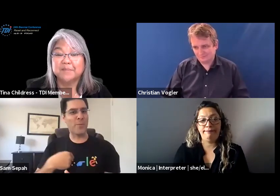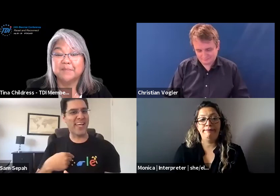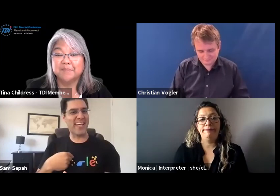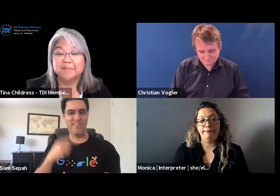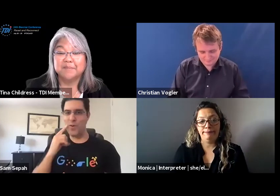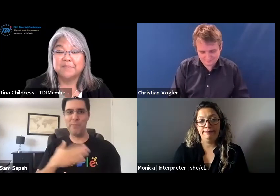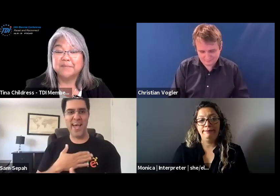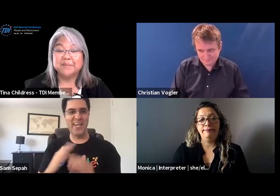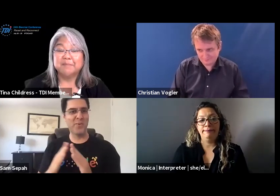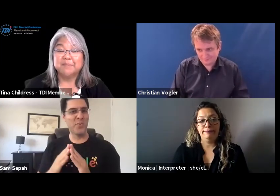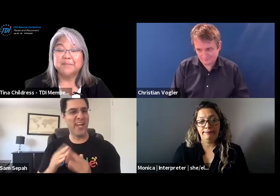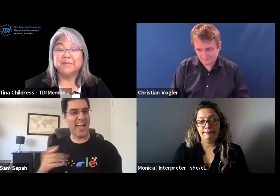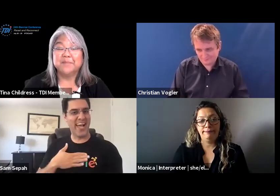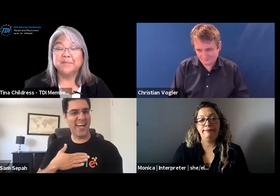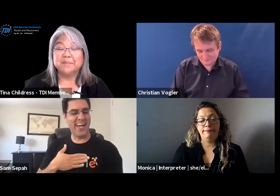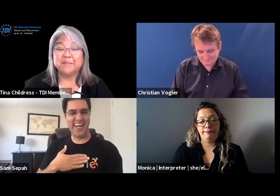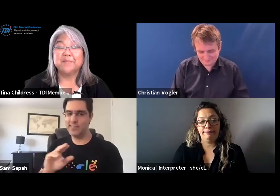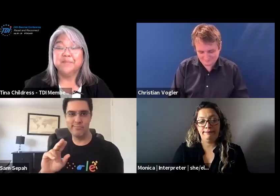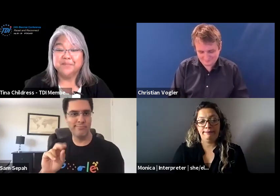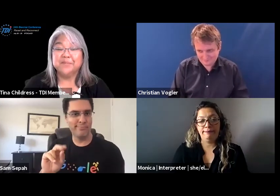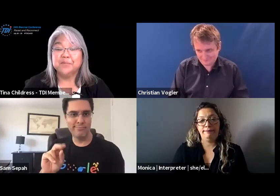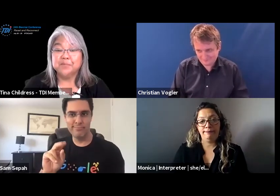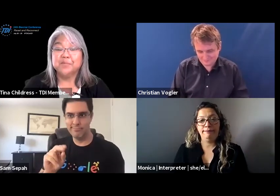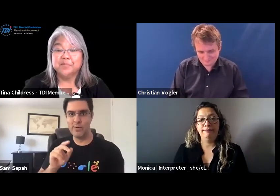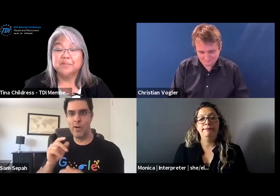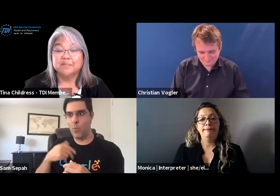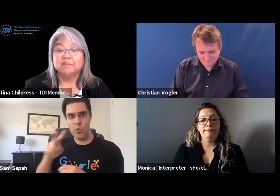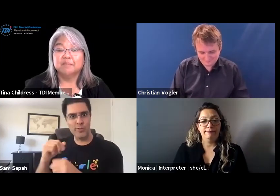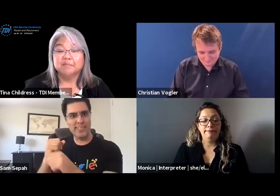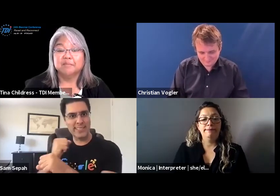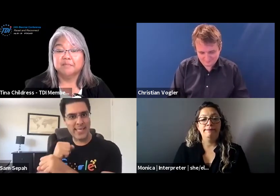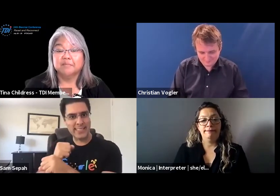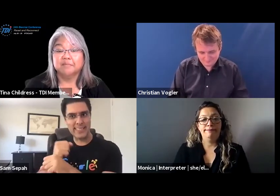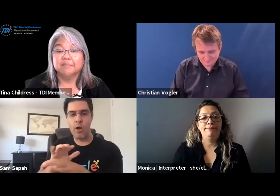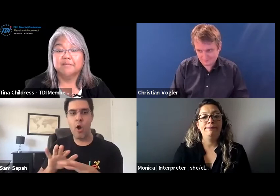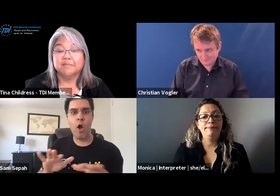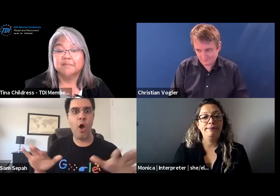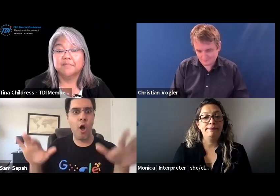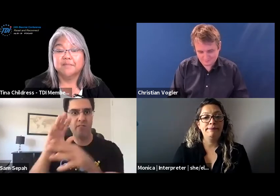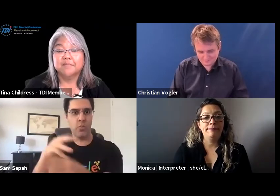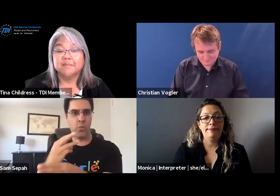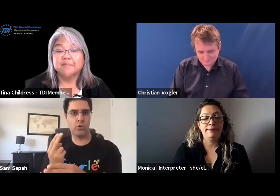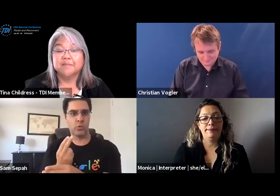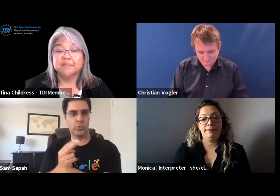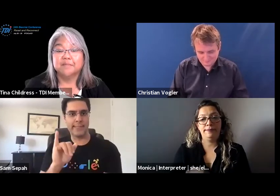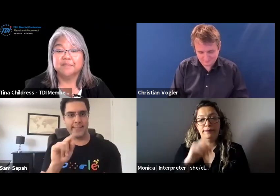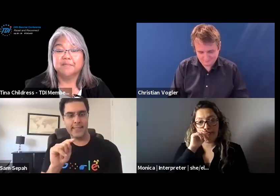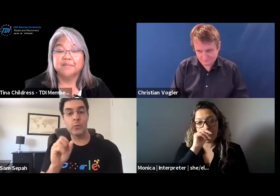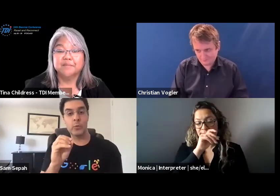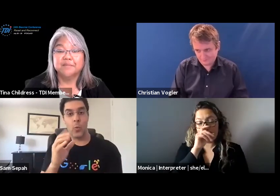Often people will click it and then, or deaf people think that it's for my community. And it's like, no, we've looked at the statistics